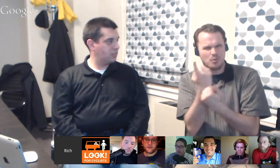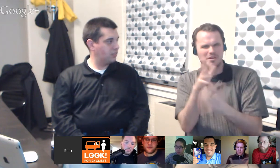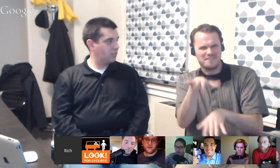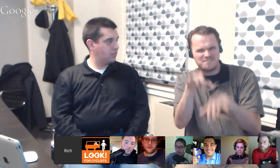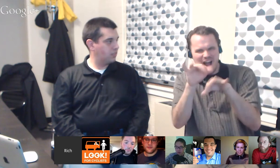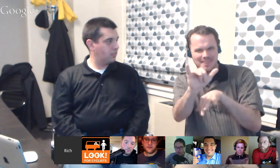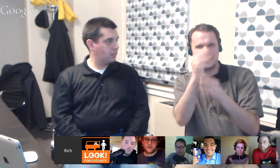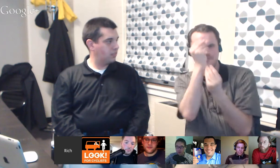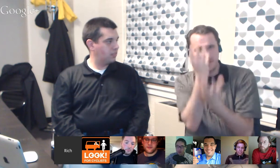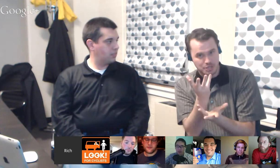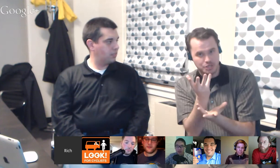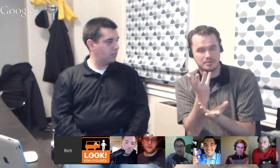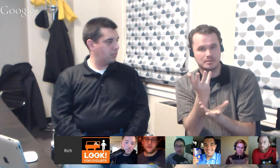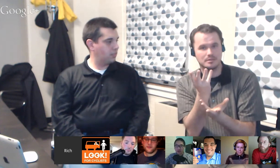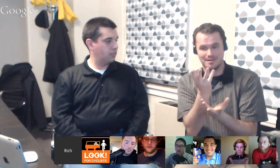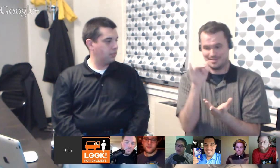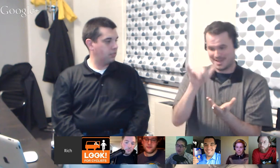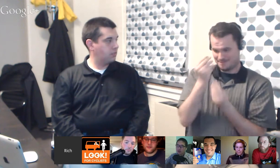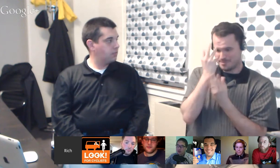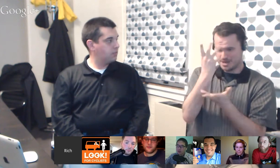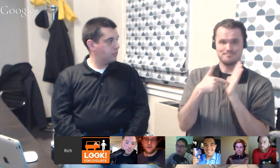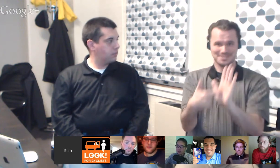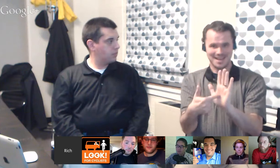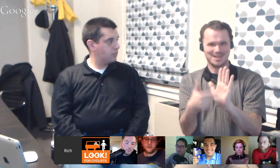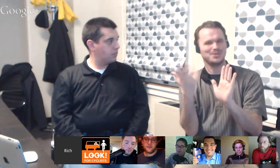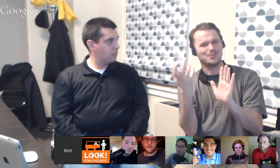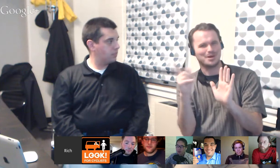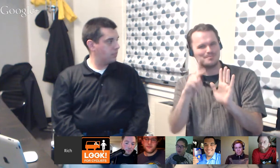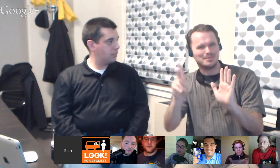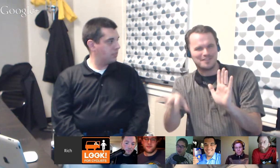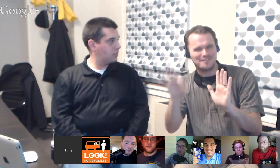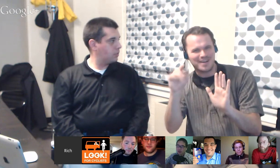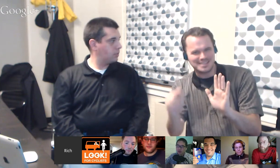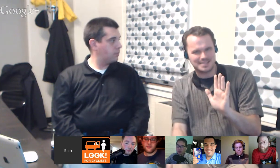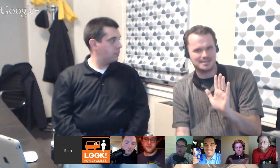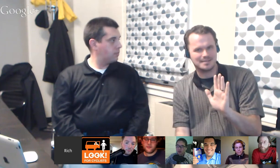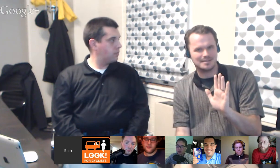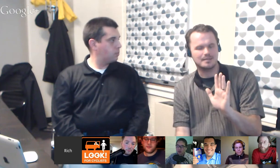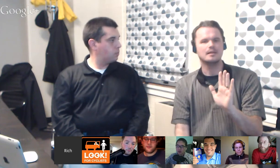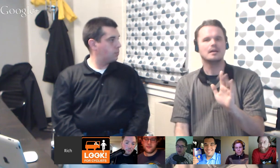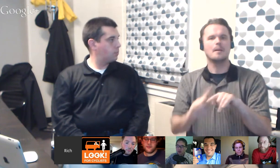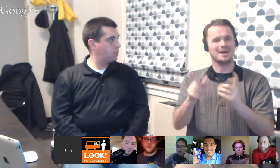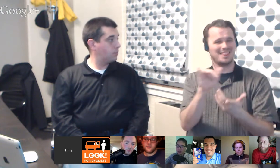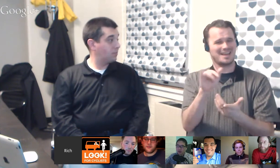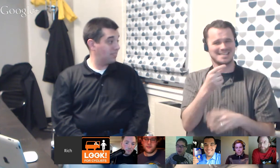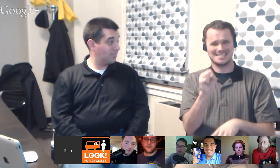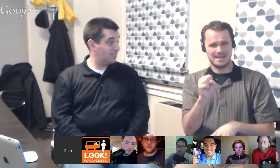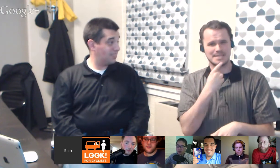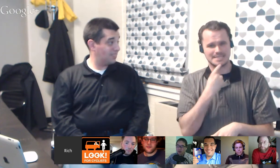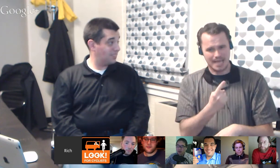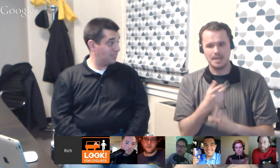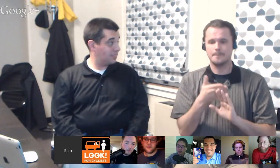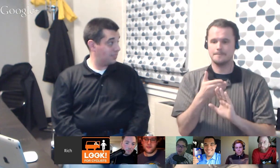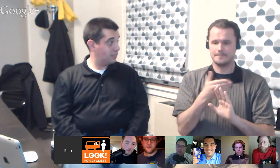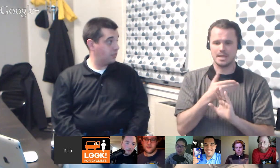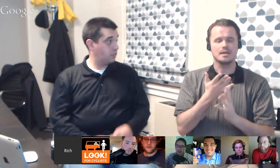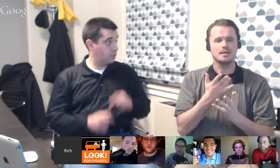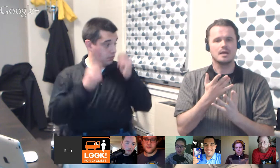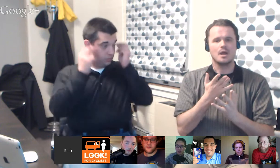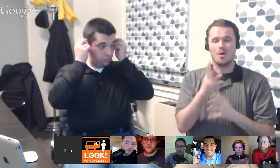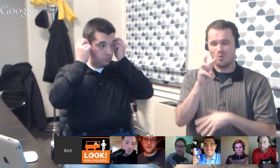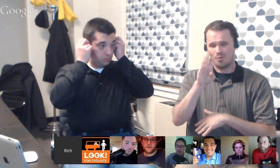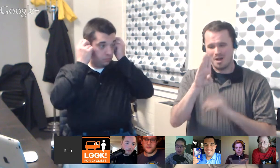to present, right? But like you said, Sammy, in the beginning, that web accessibility